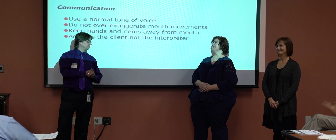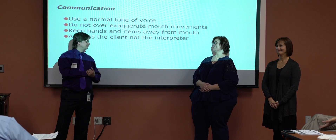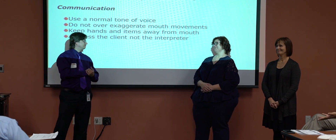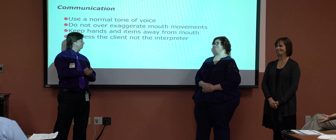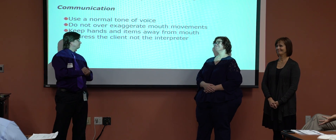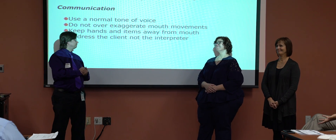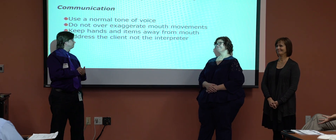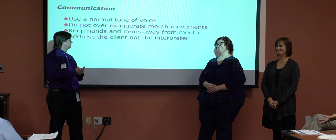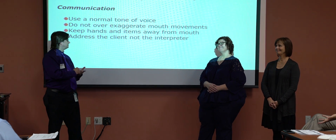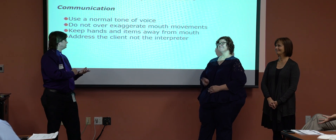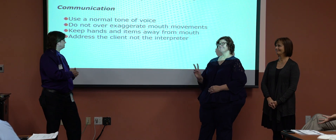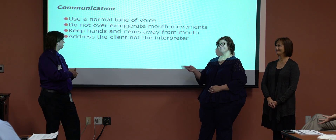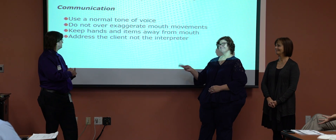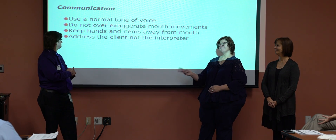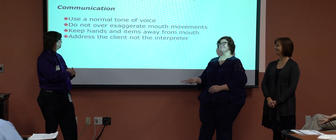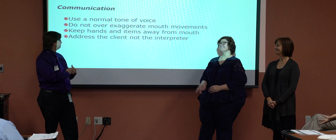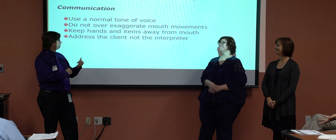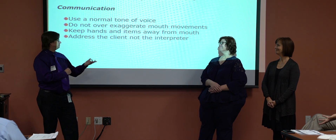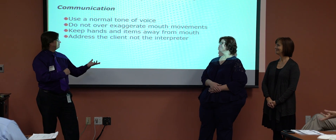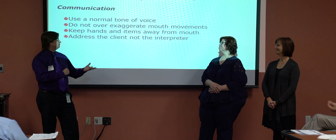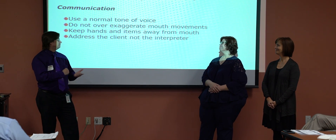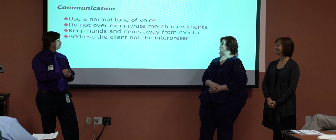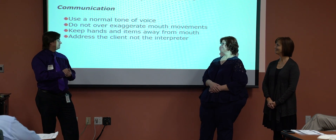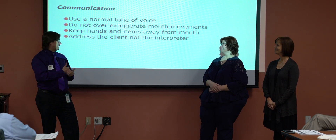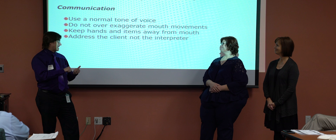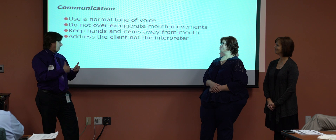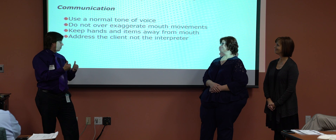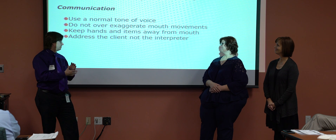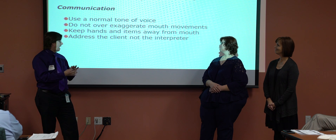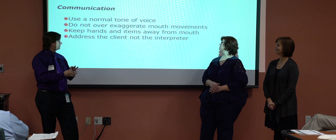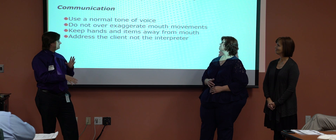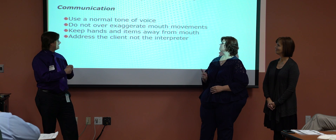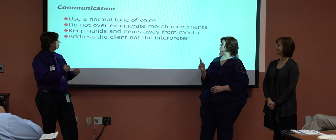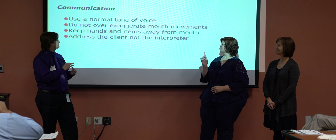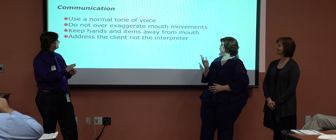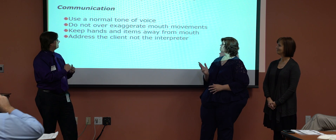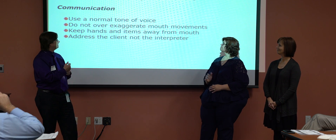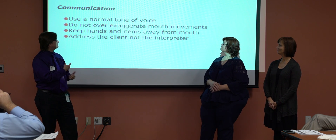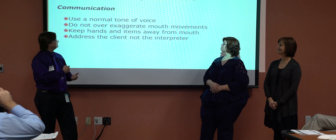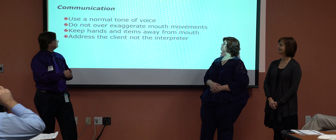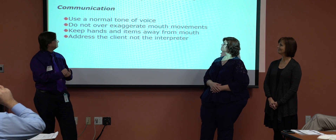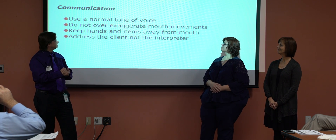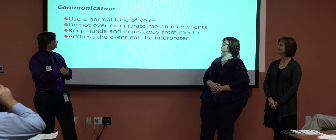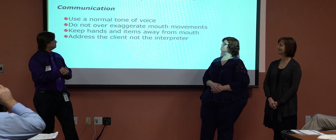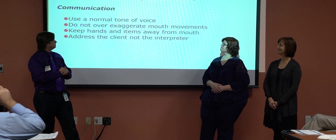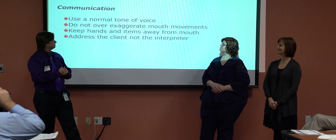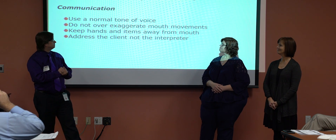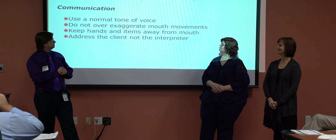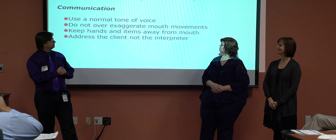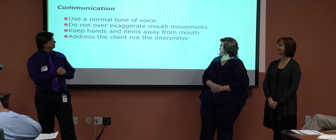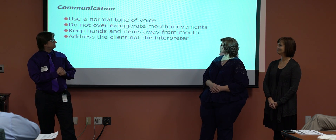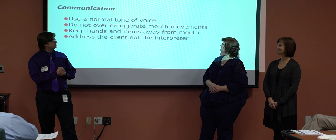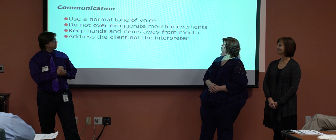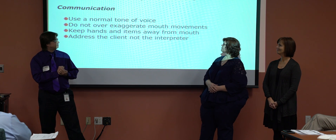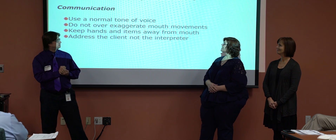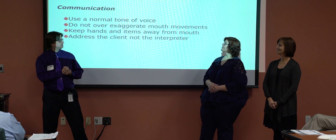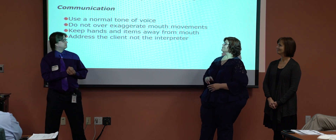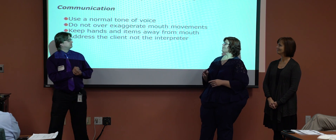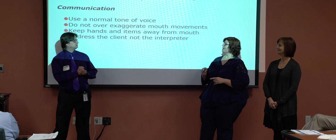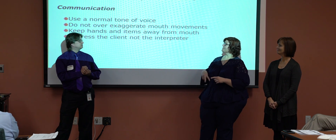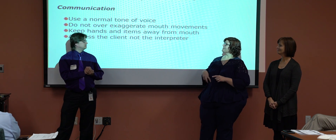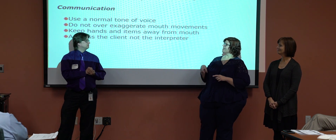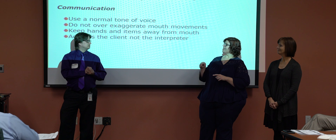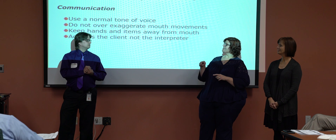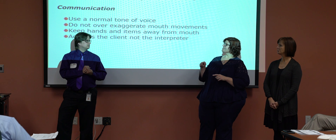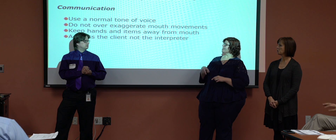So speak normally. Speak normally. Any other comments you wanted to add related to that?